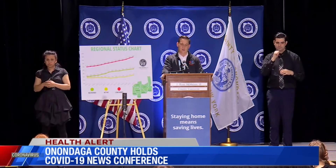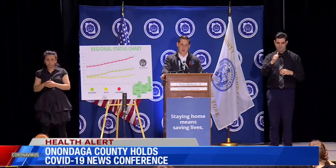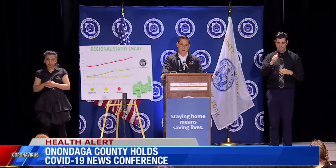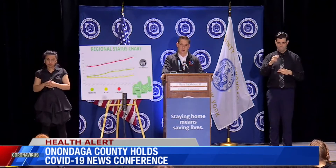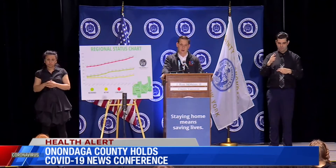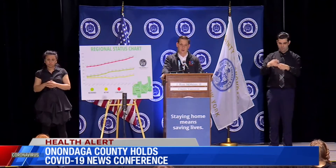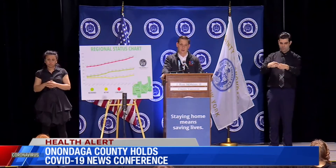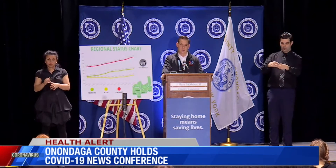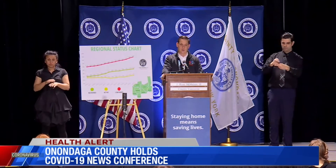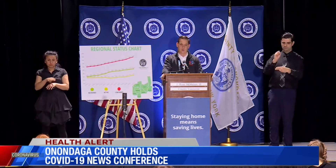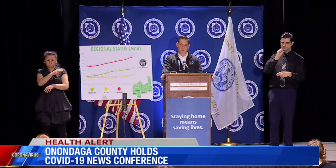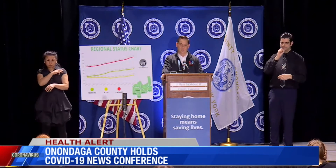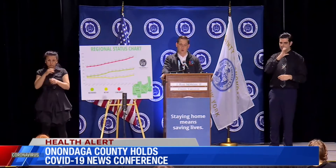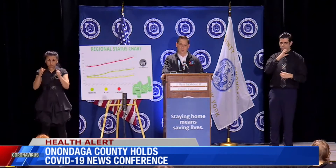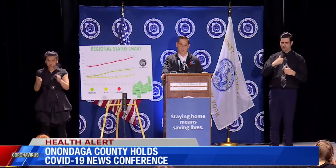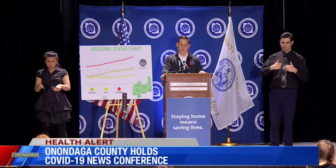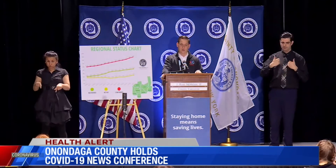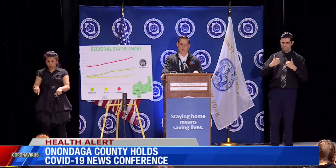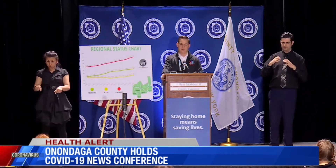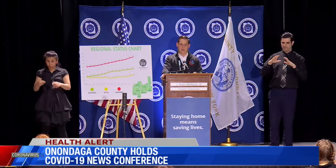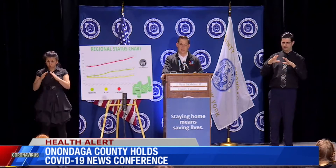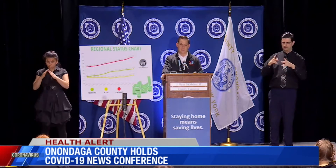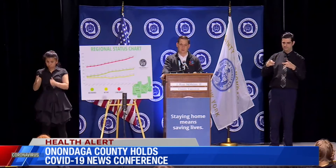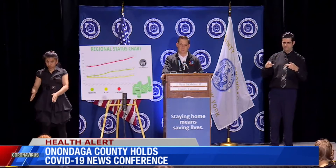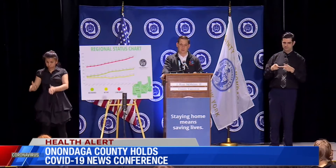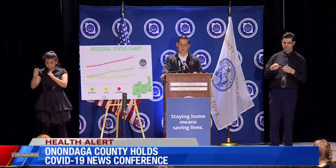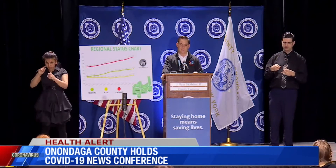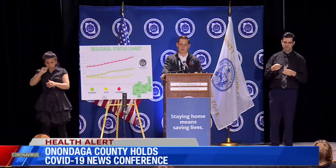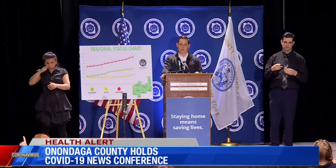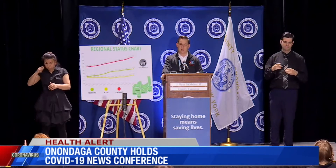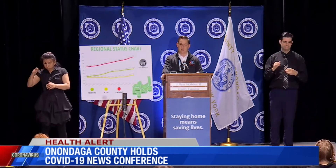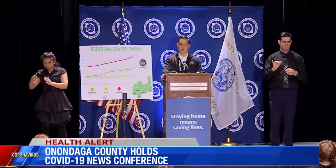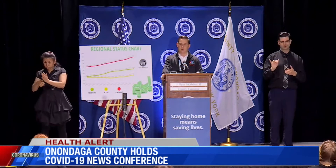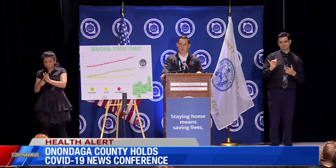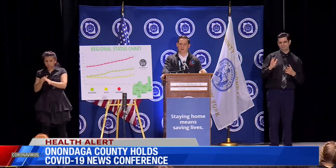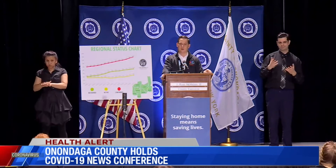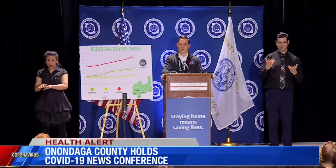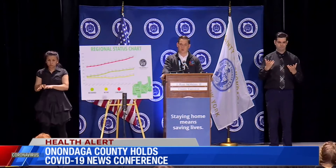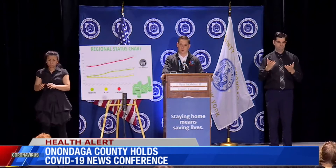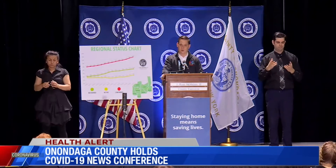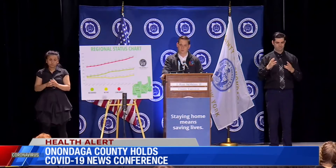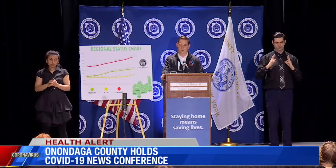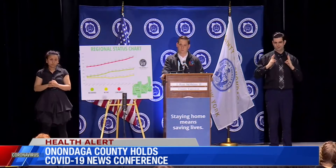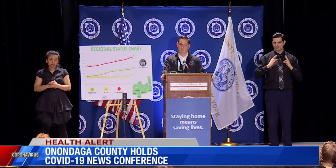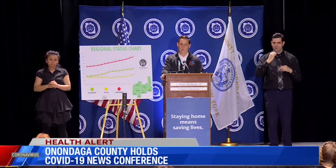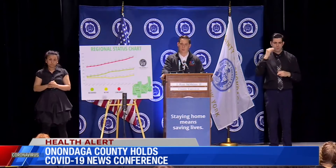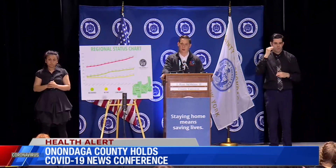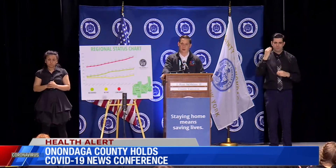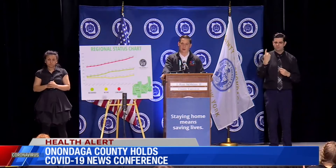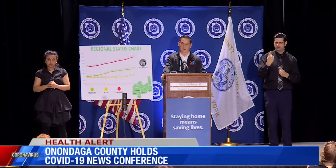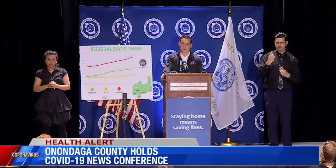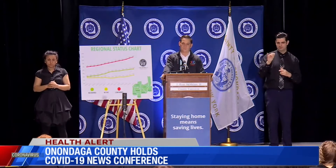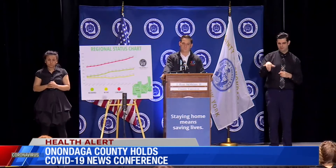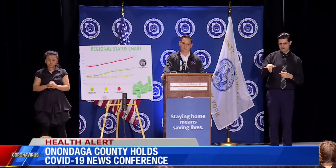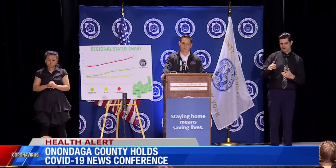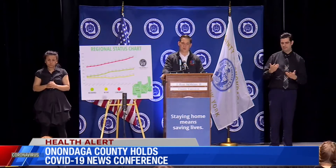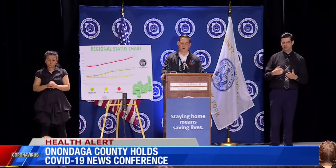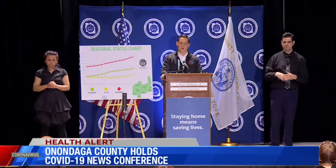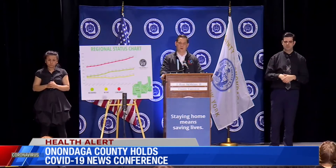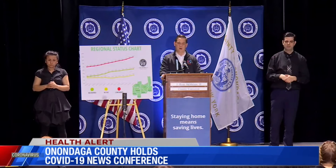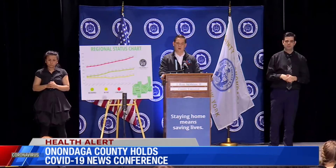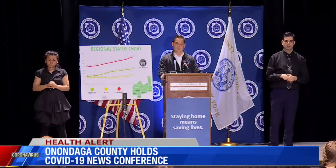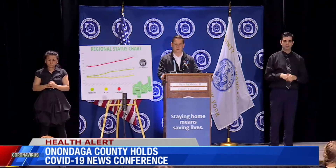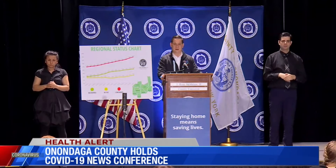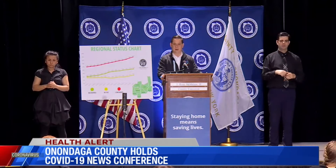seniors. And then you go and you look at the data and you see if the data shows any other stories. And is